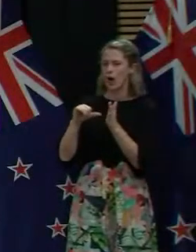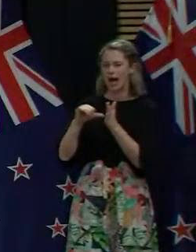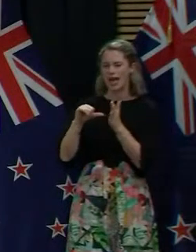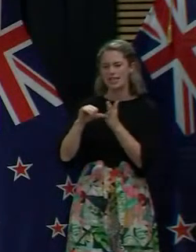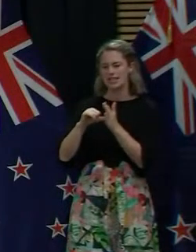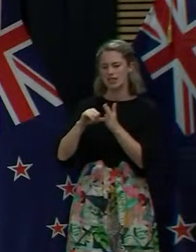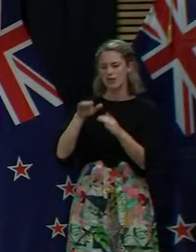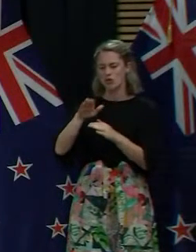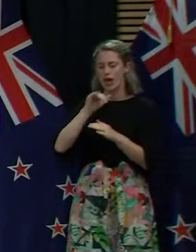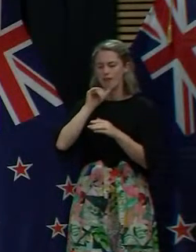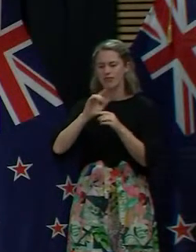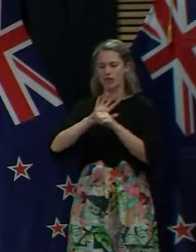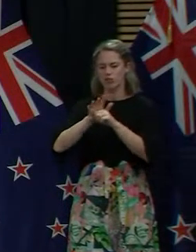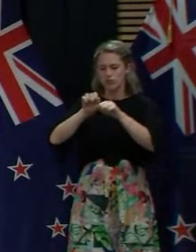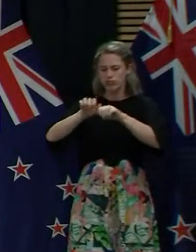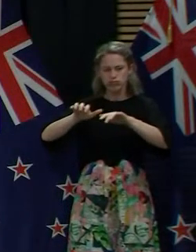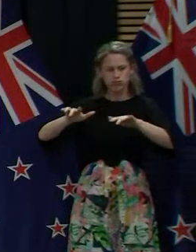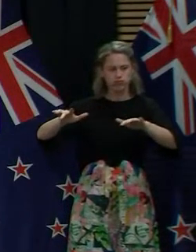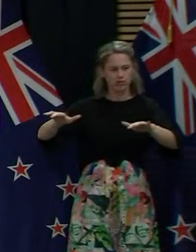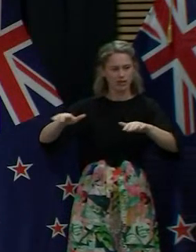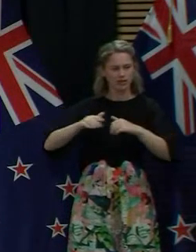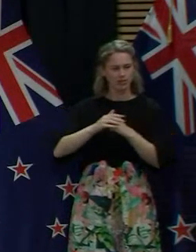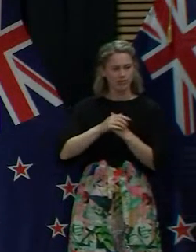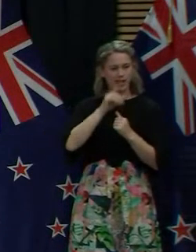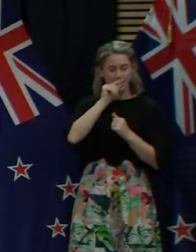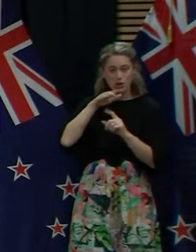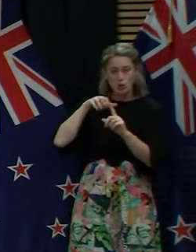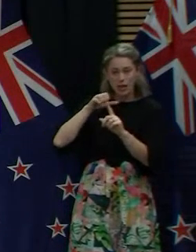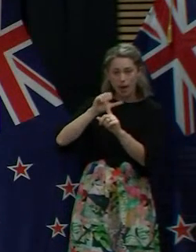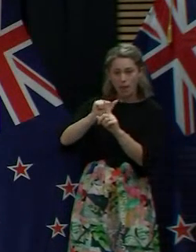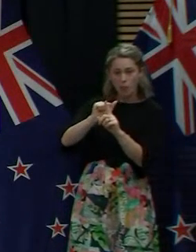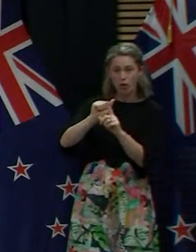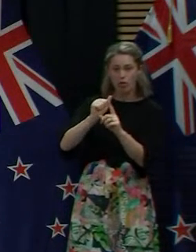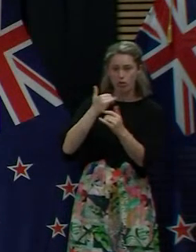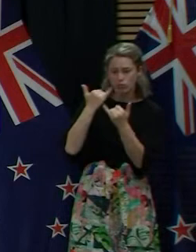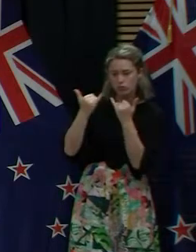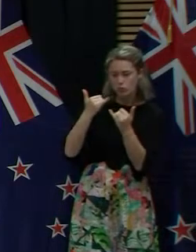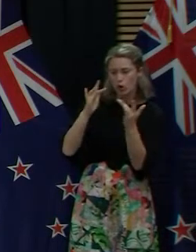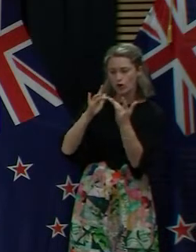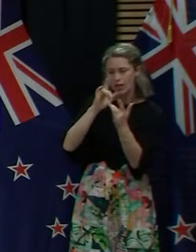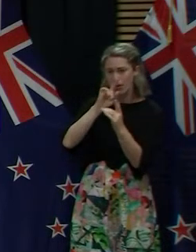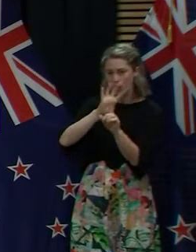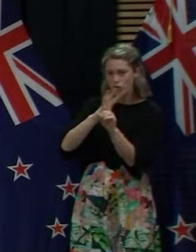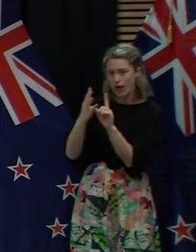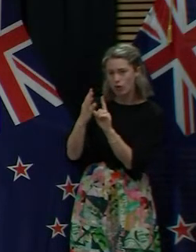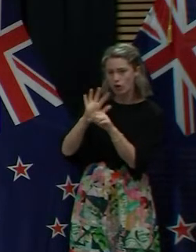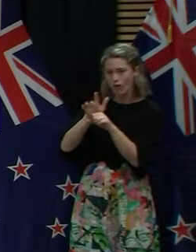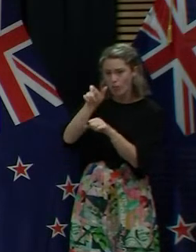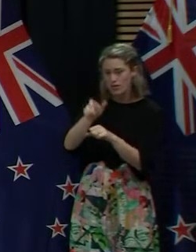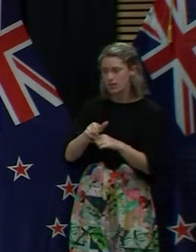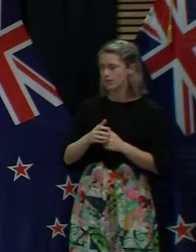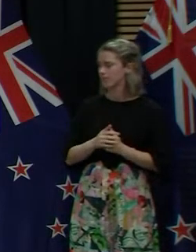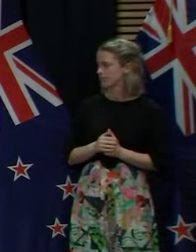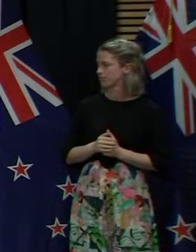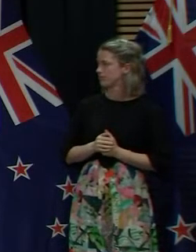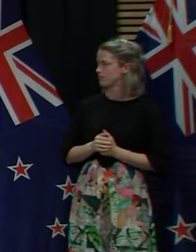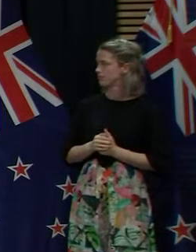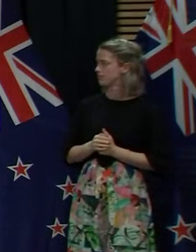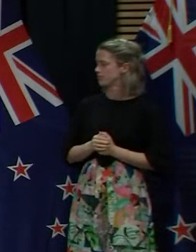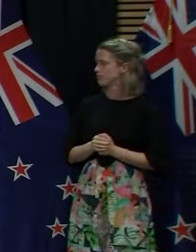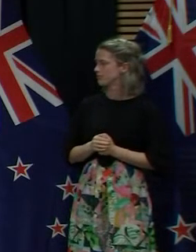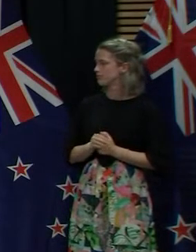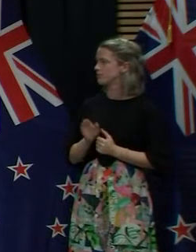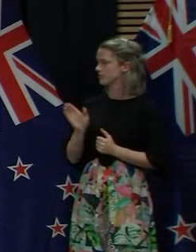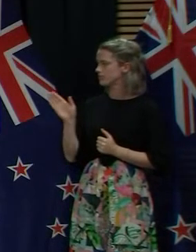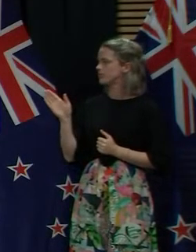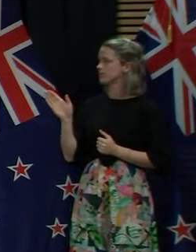trace Delta. I'll let Professor Hendy speak a little bit to the assumptions they made in their own modelling. Yeah, look, and